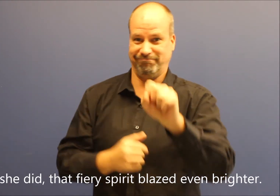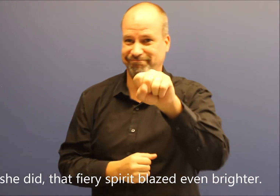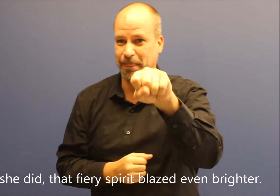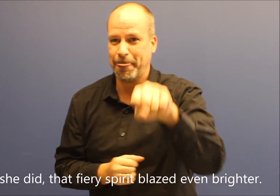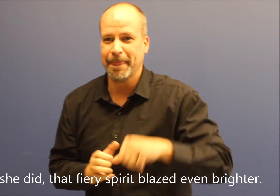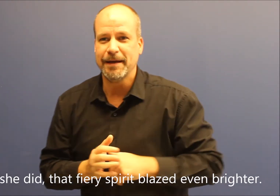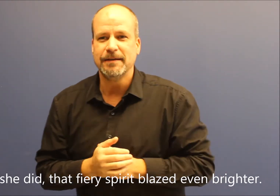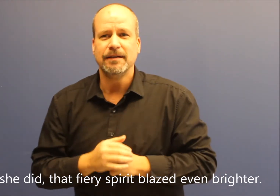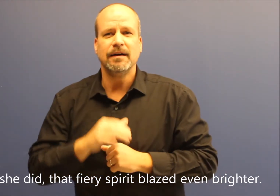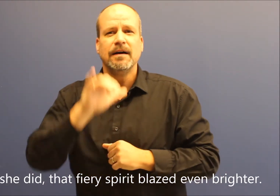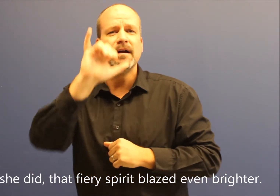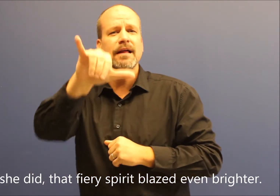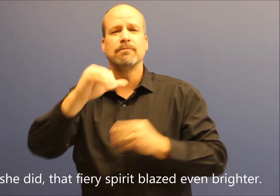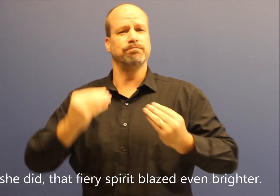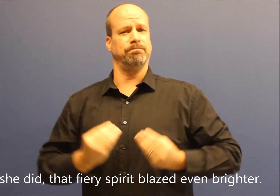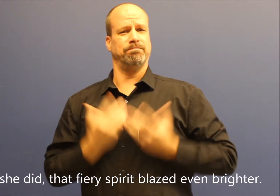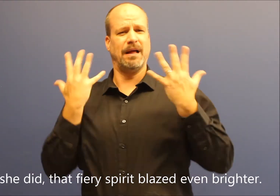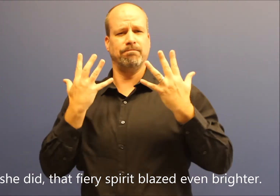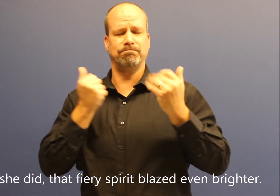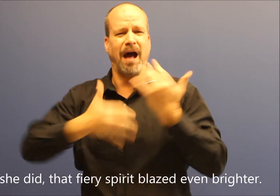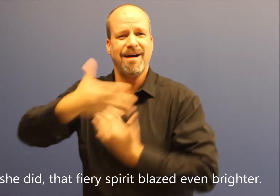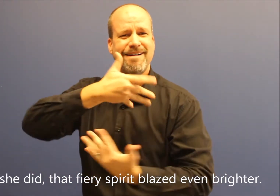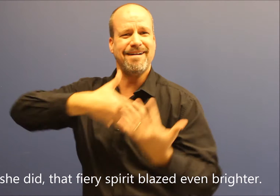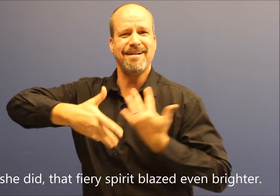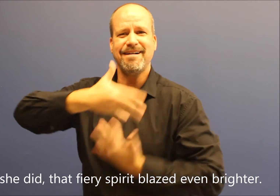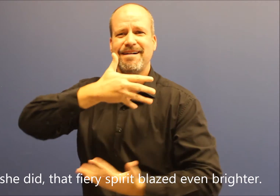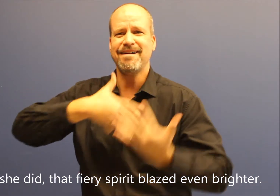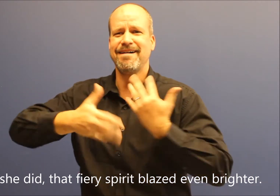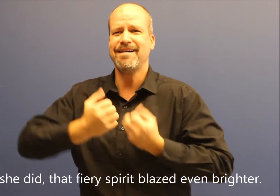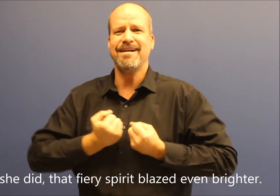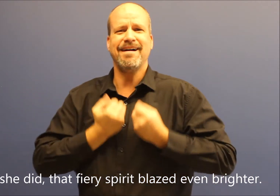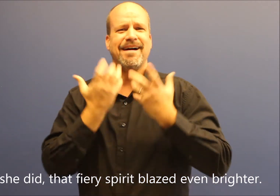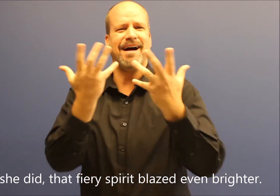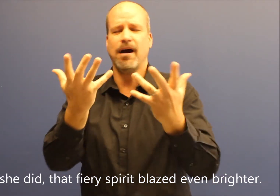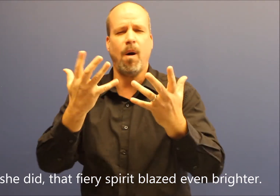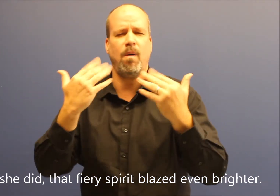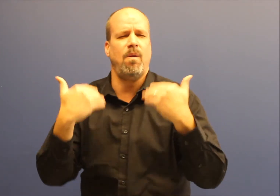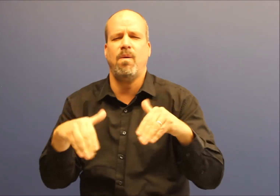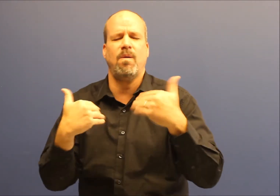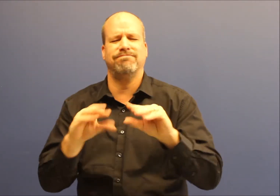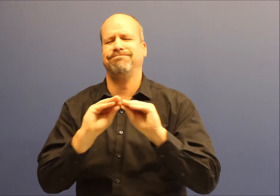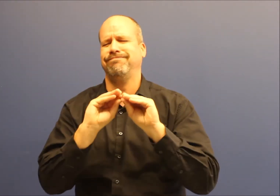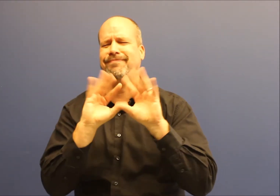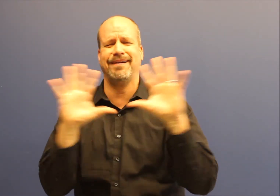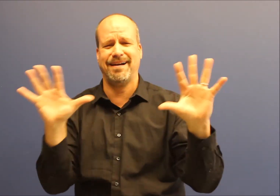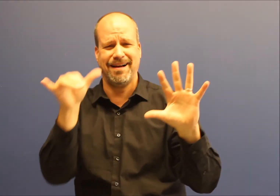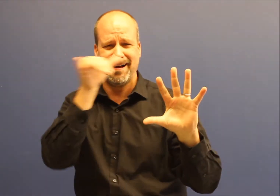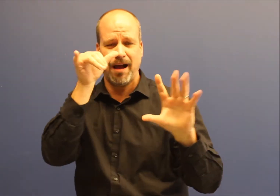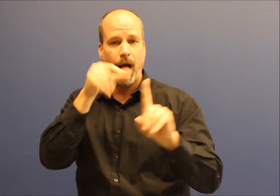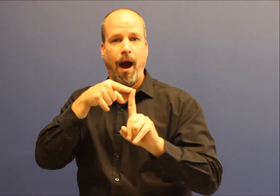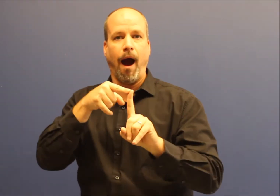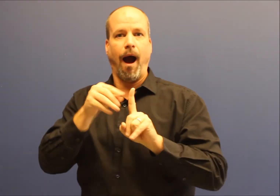But once she did, that fiery spirit blazed even brighter.